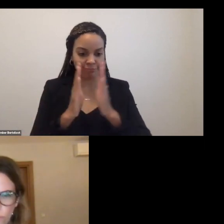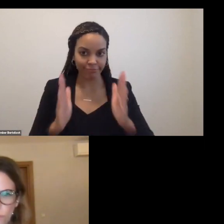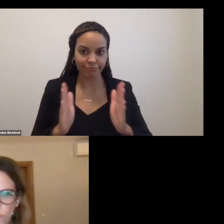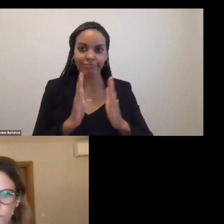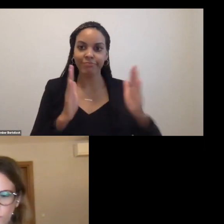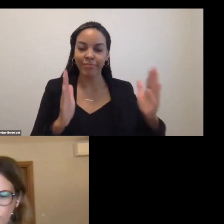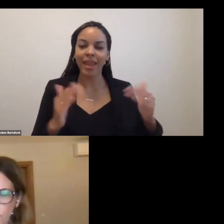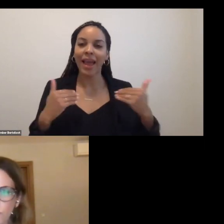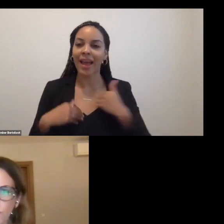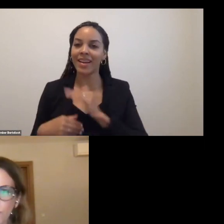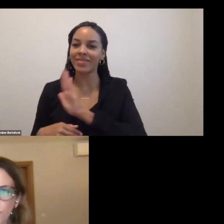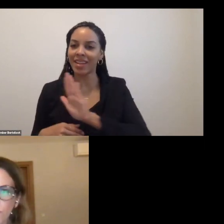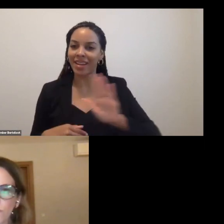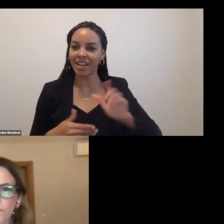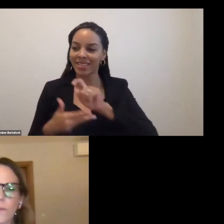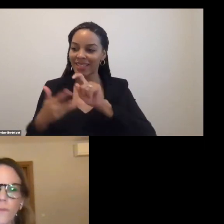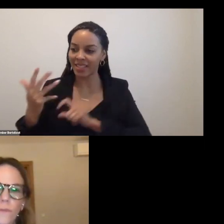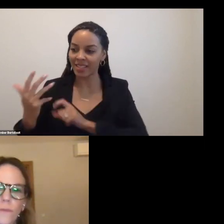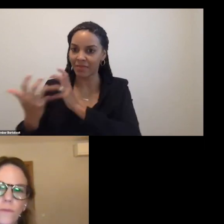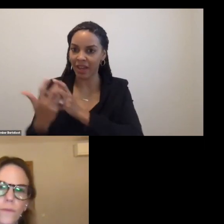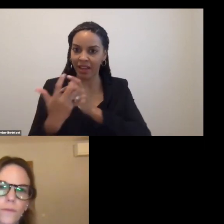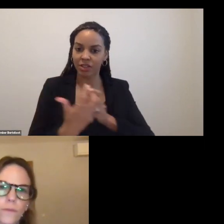before there was a certain kind of need to keep them